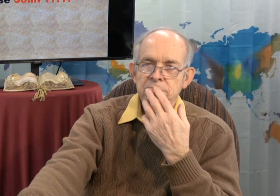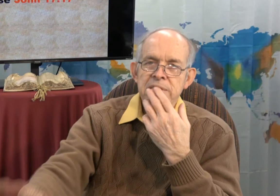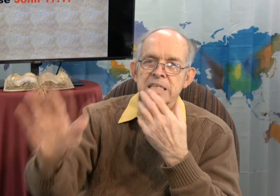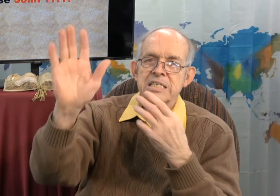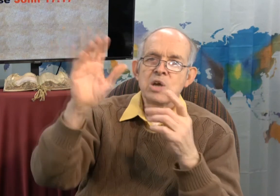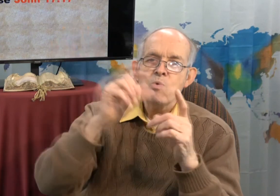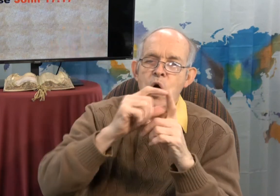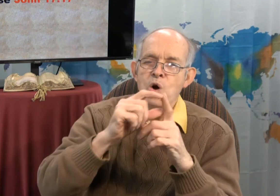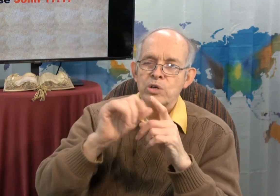His word,